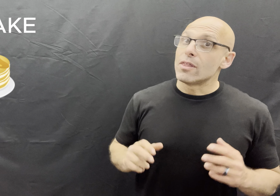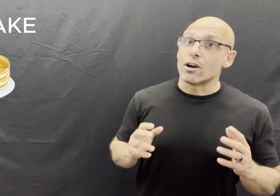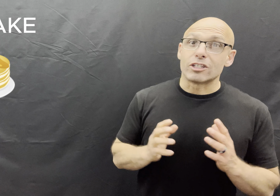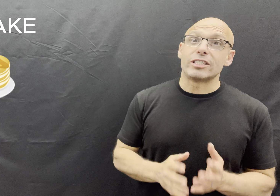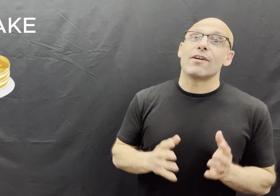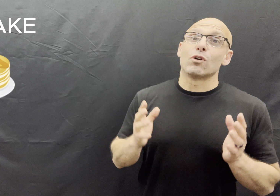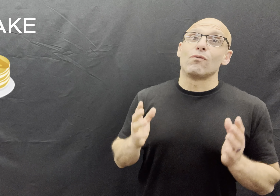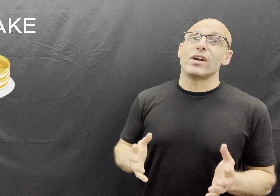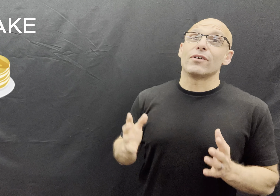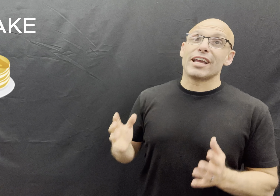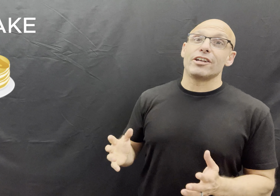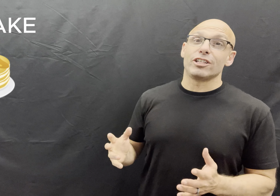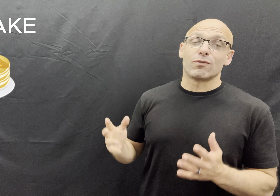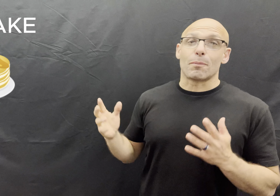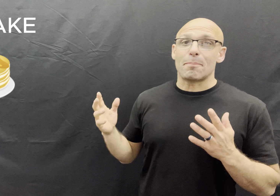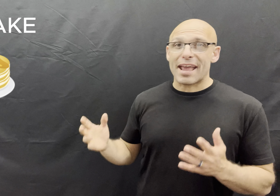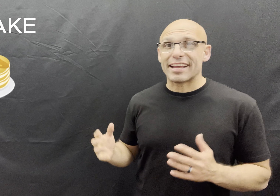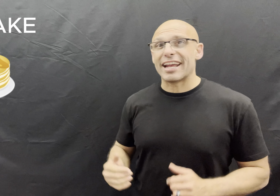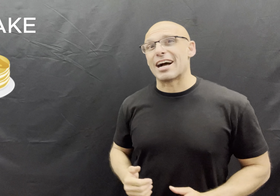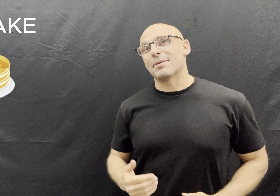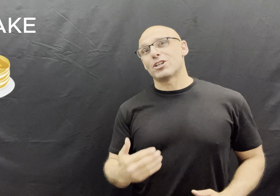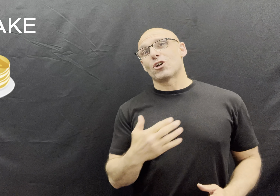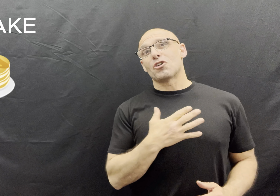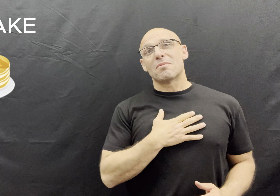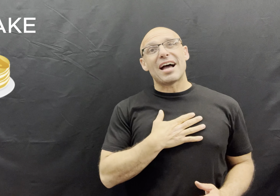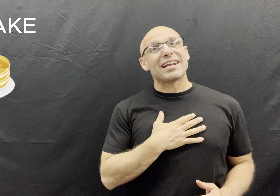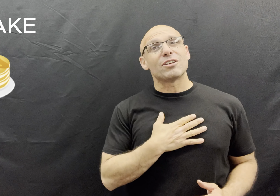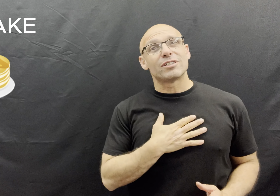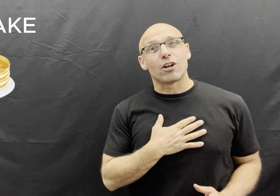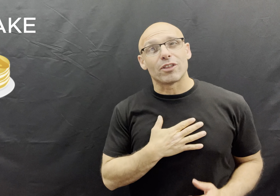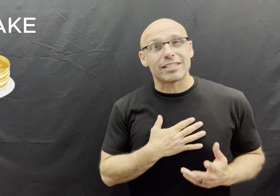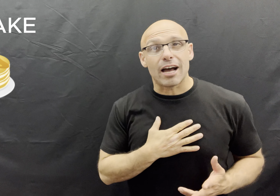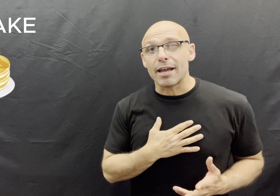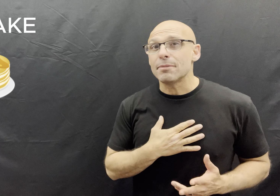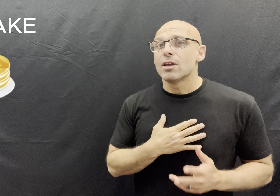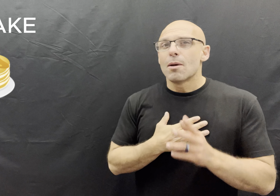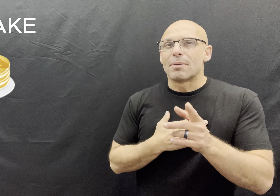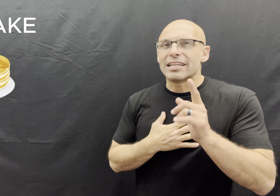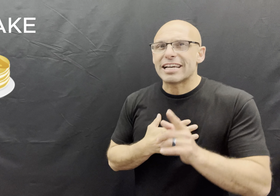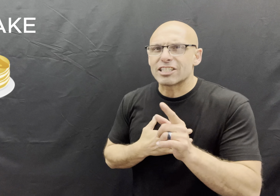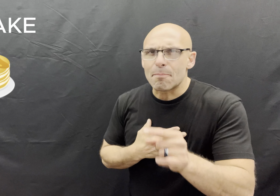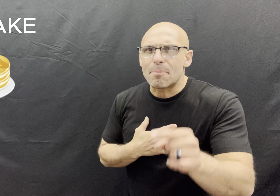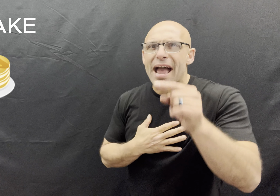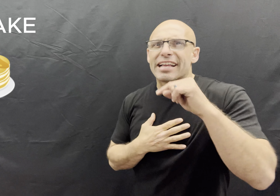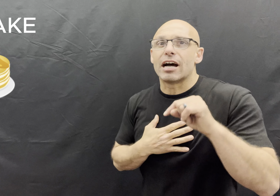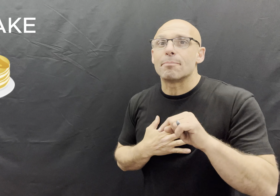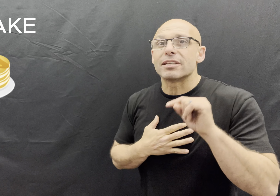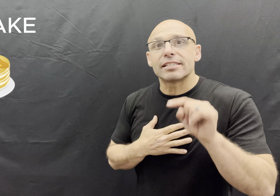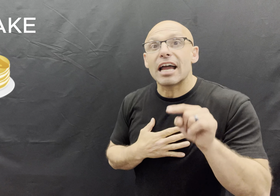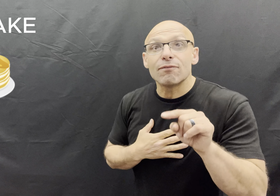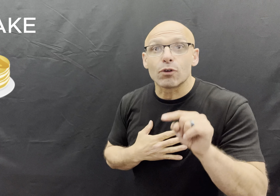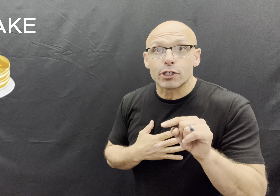are several variations for pancake. I'm gonna show you mine. I use it all the time, but let's actually back it up. The sign for